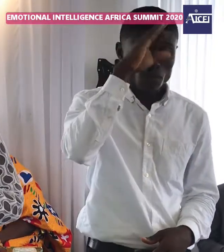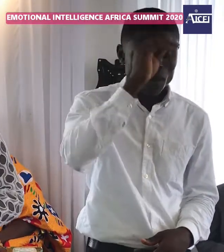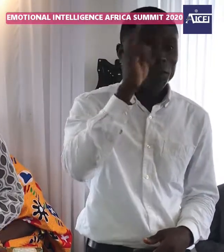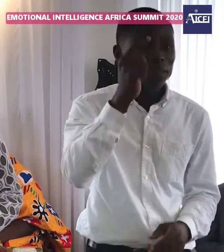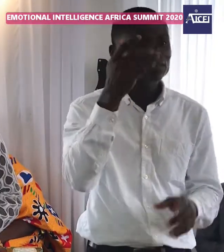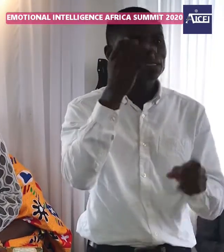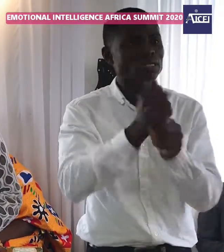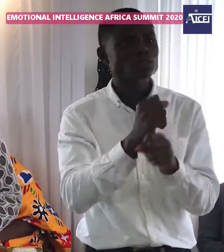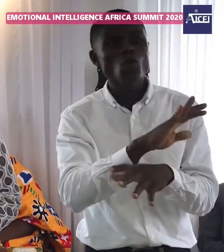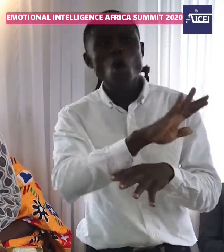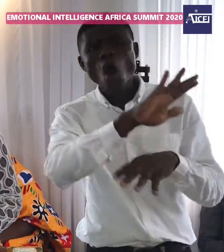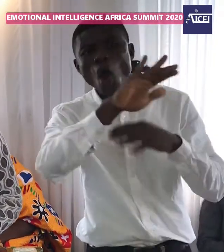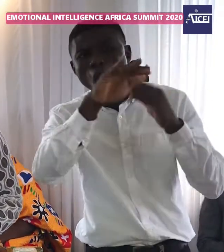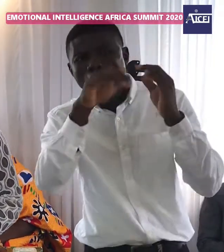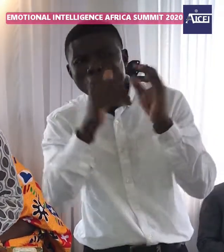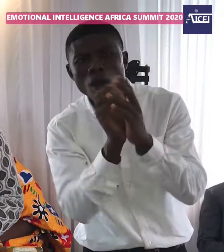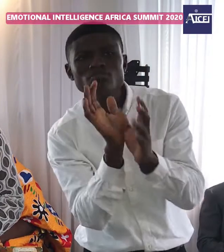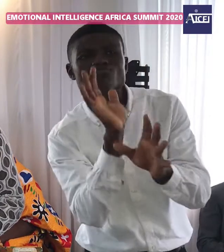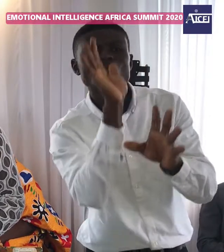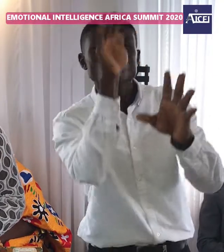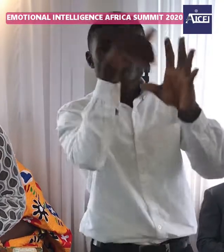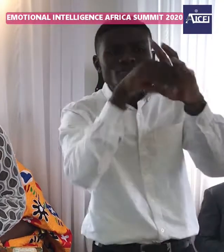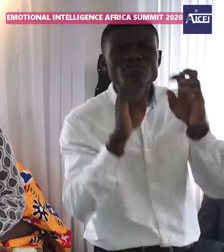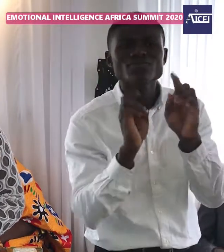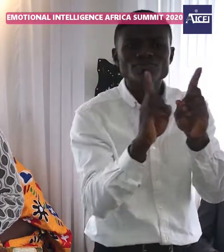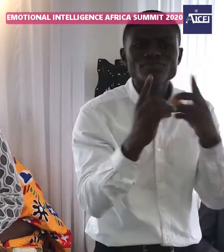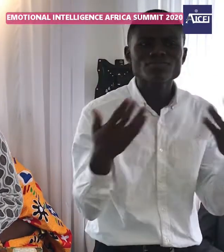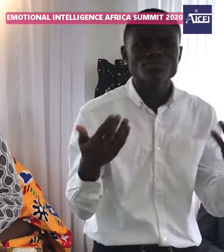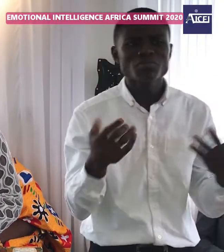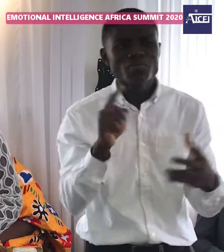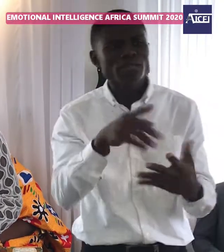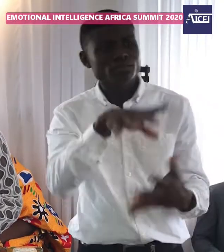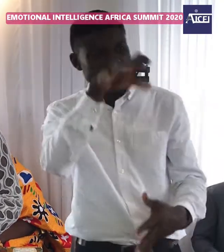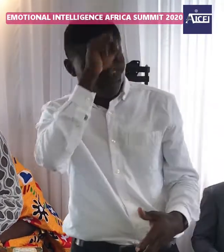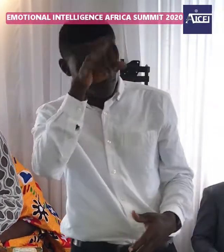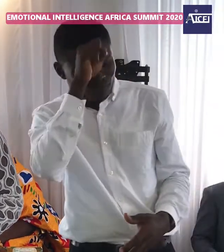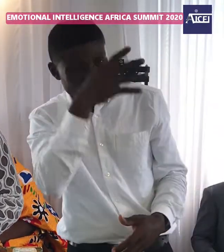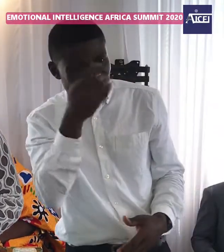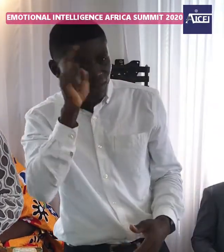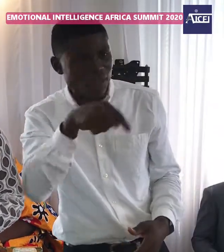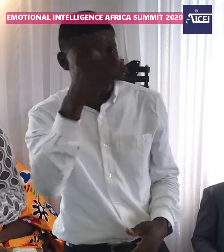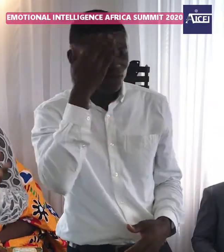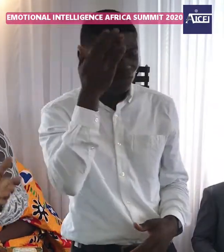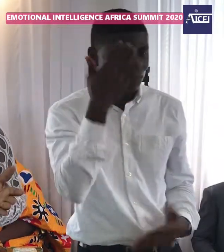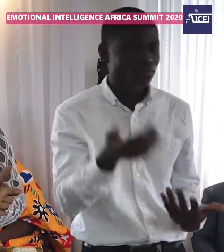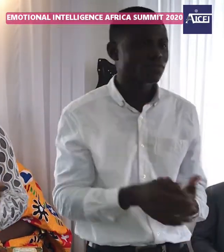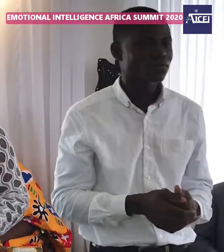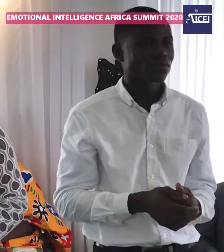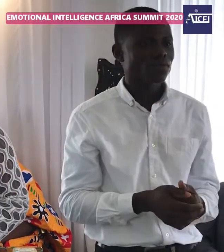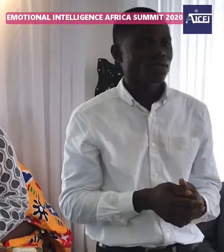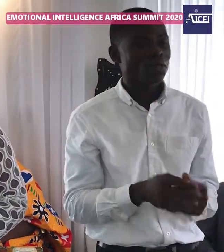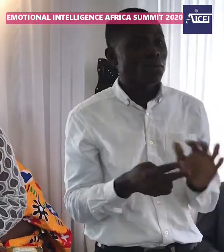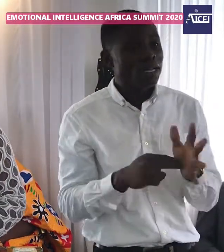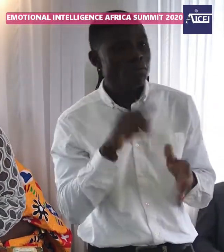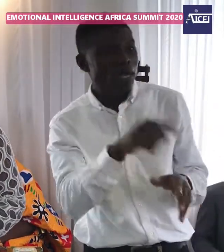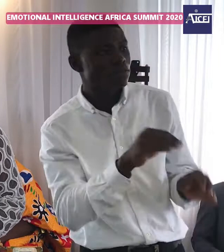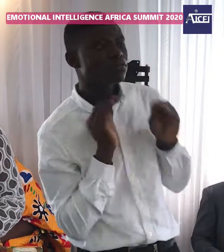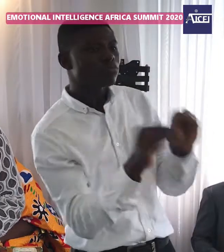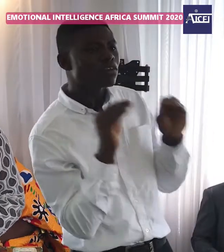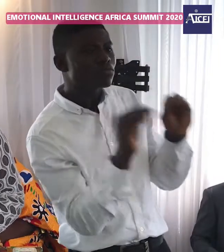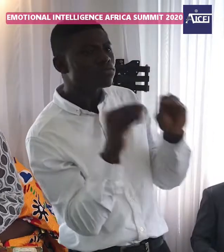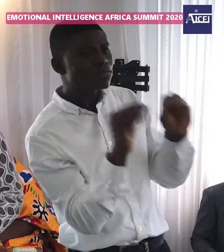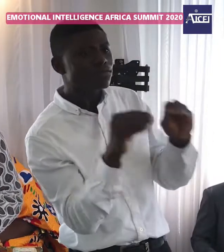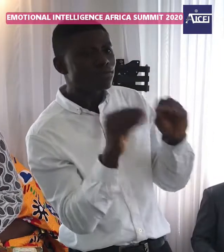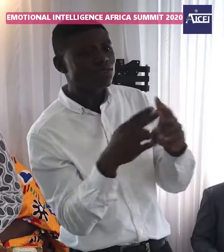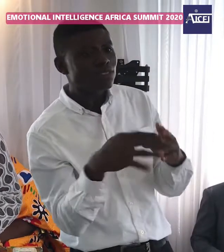all-inclusive education or enlightenment, which is nurture, to